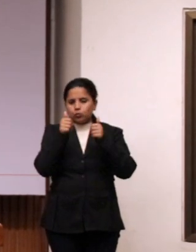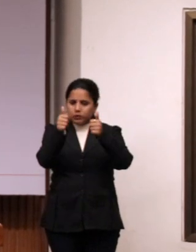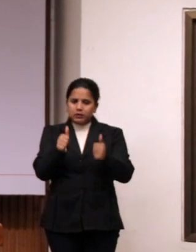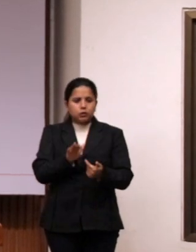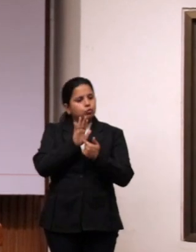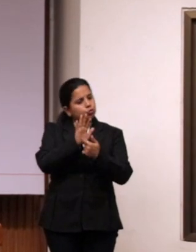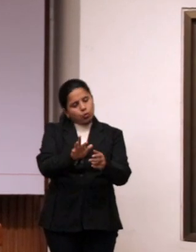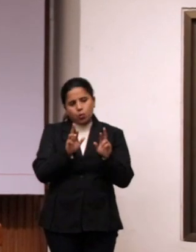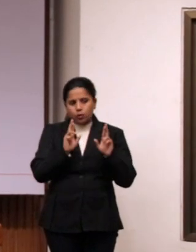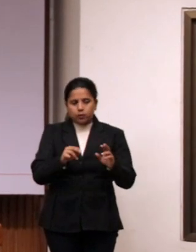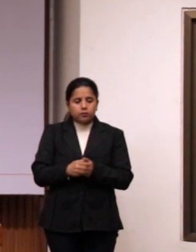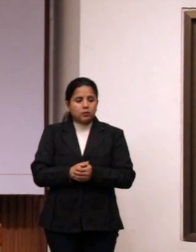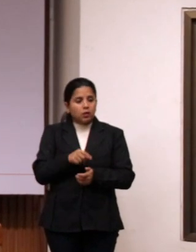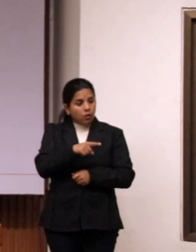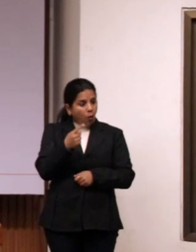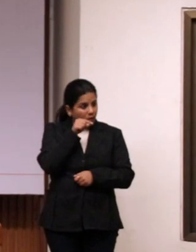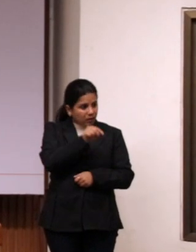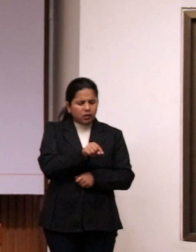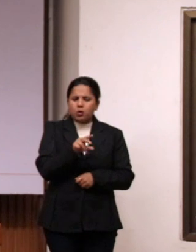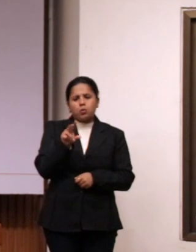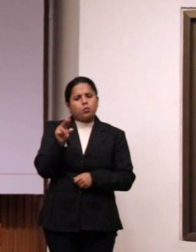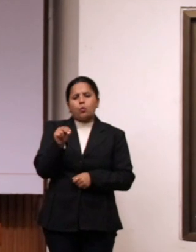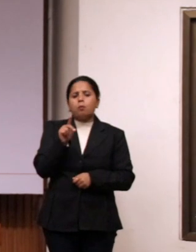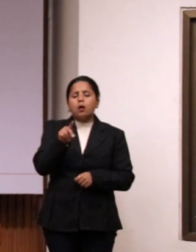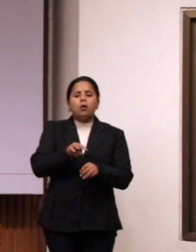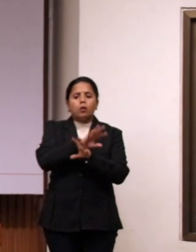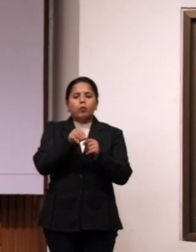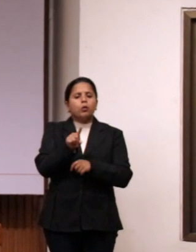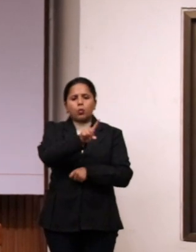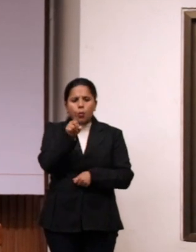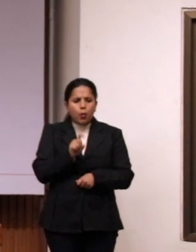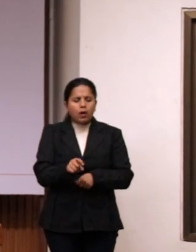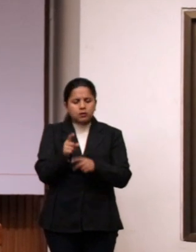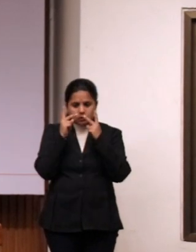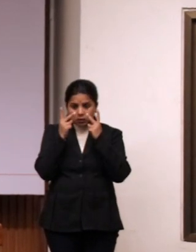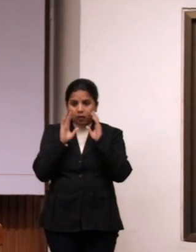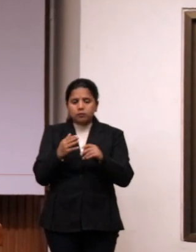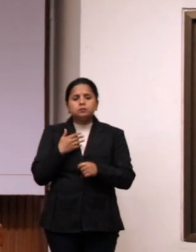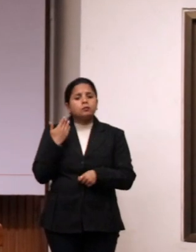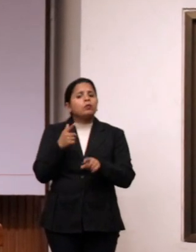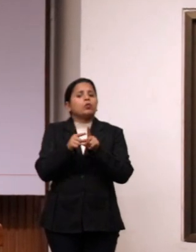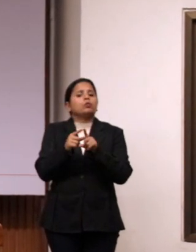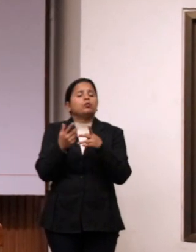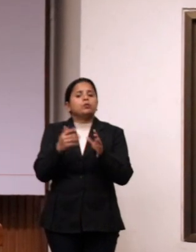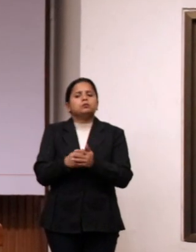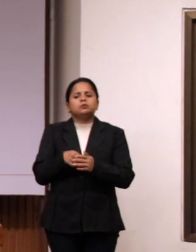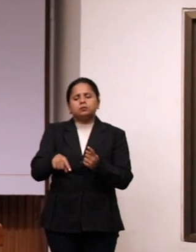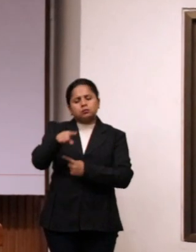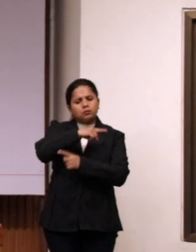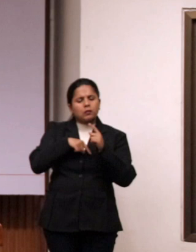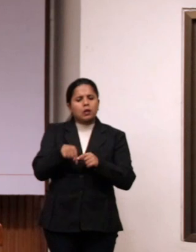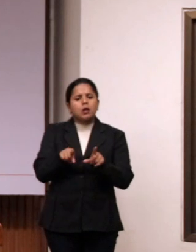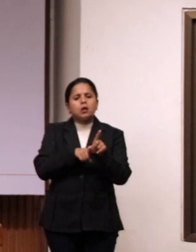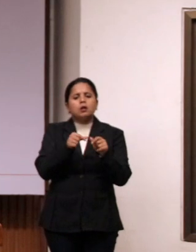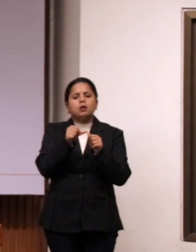to show it. Not only that, actually, through questionnaire survey, we did across